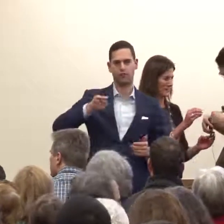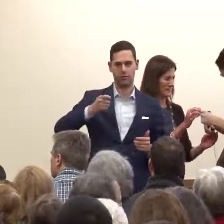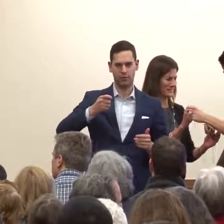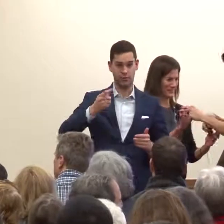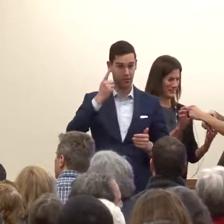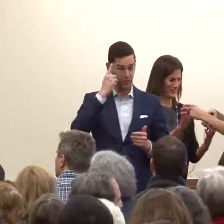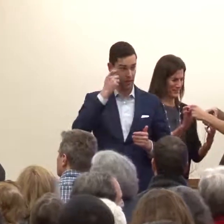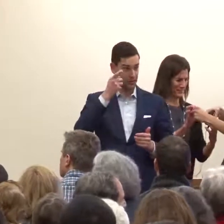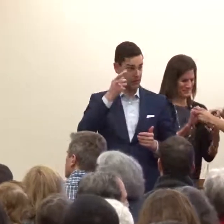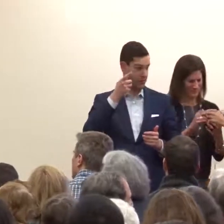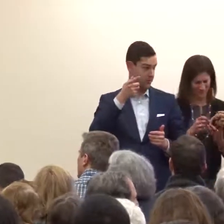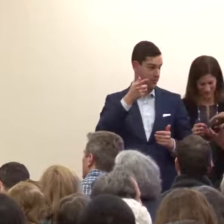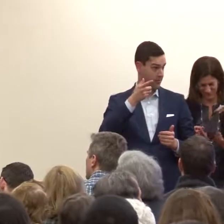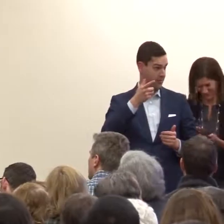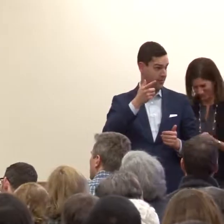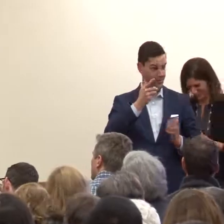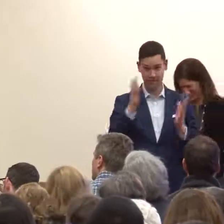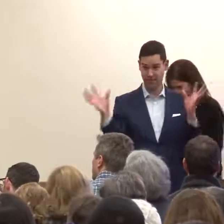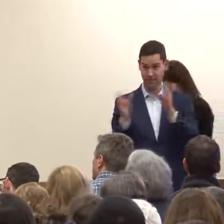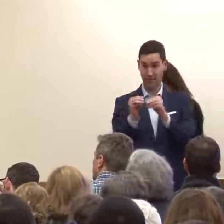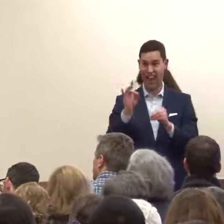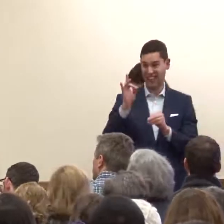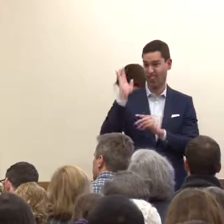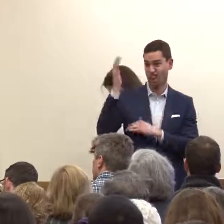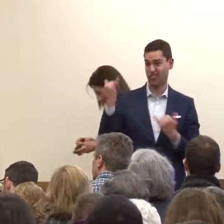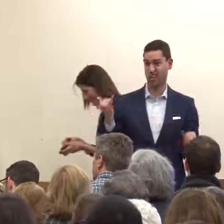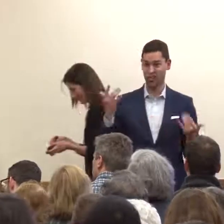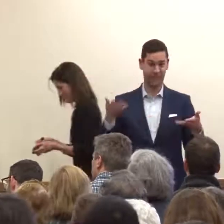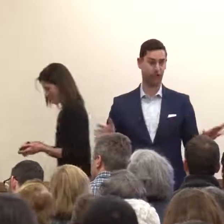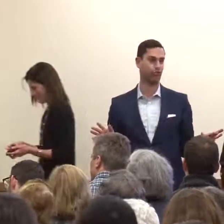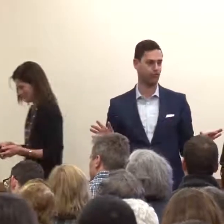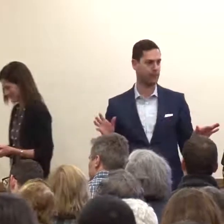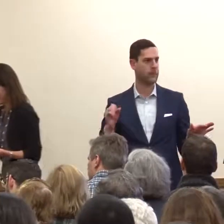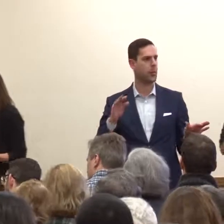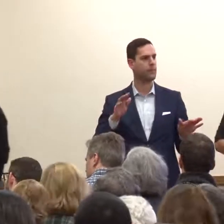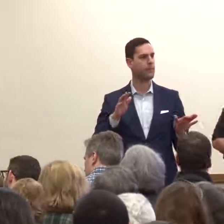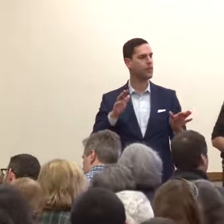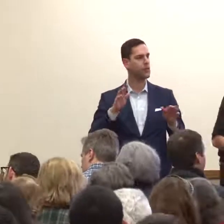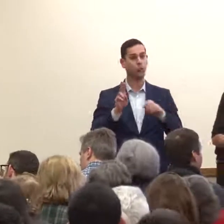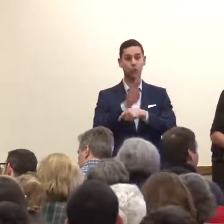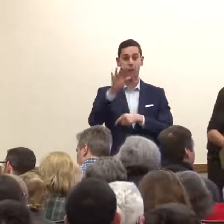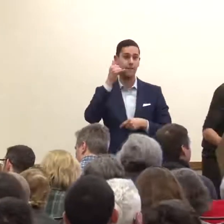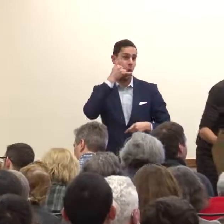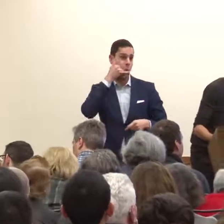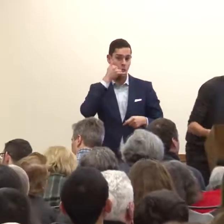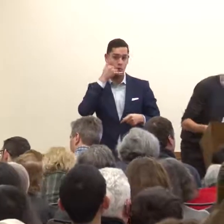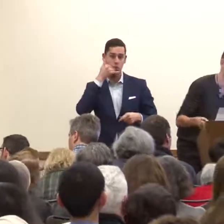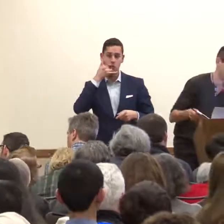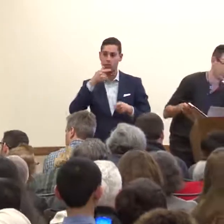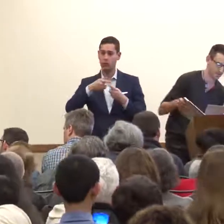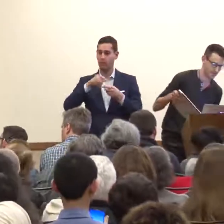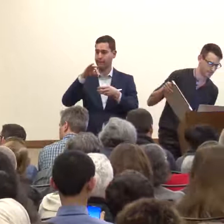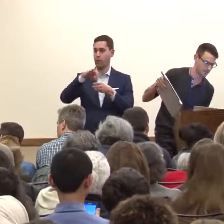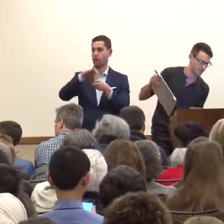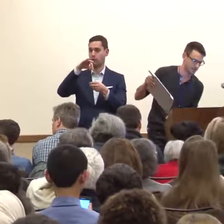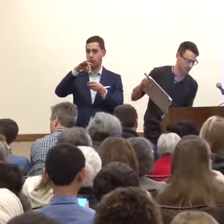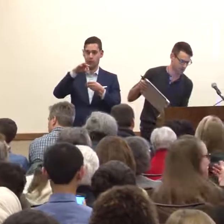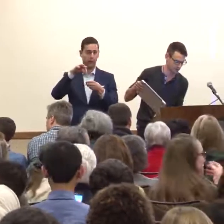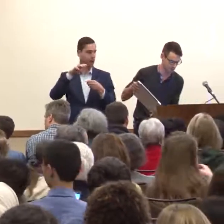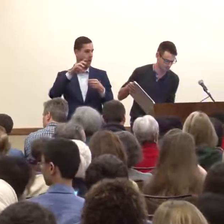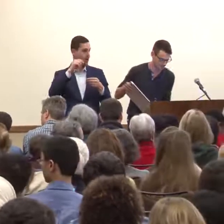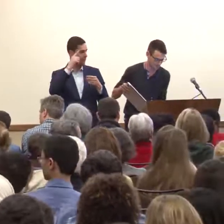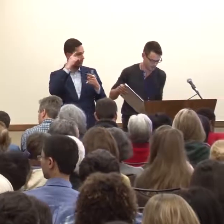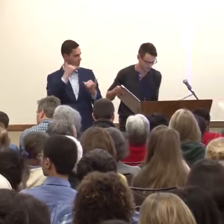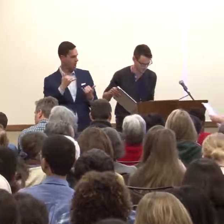by, you have heard 8 talks. So open up your phones and start judging. And in the meantime, might we